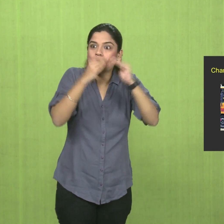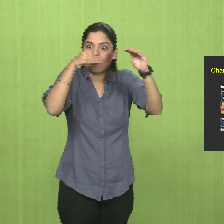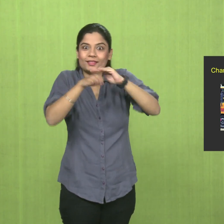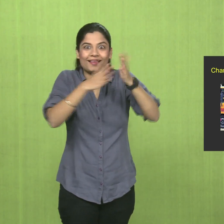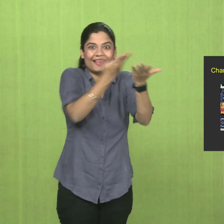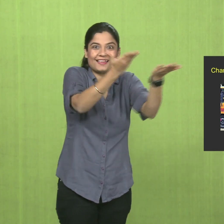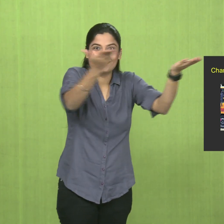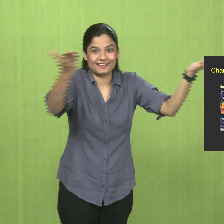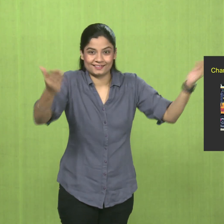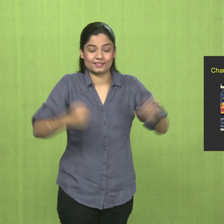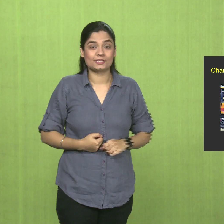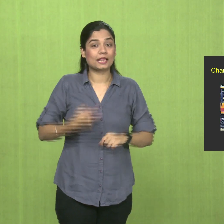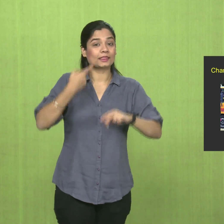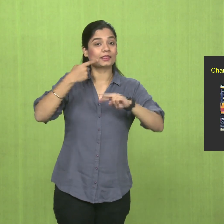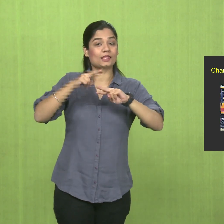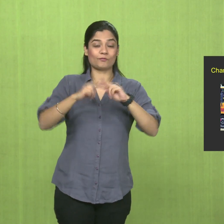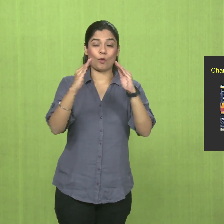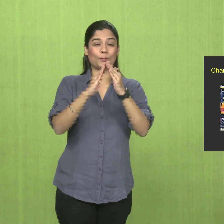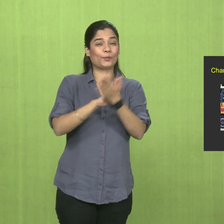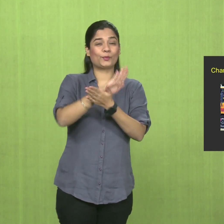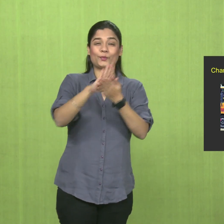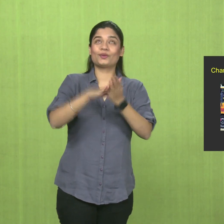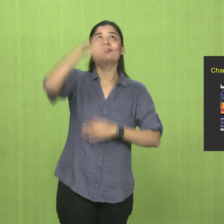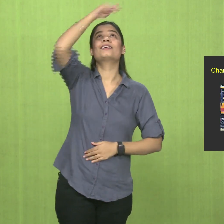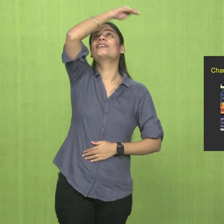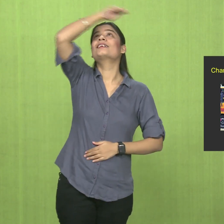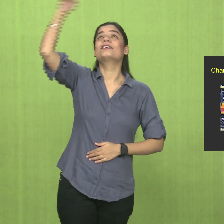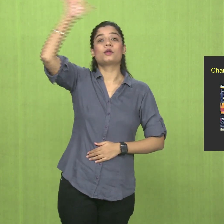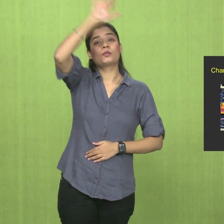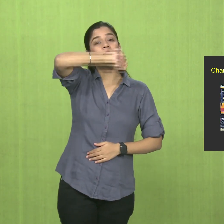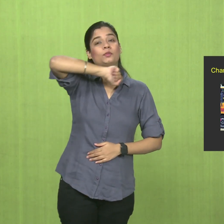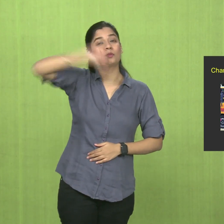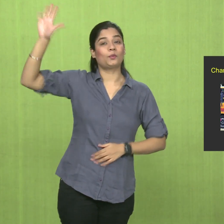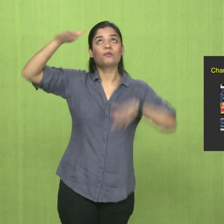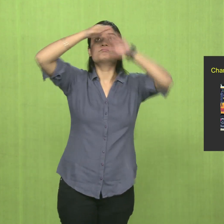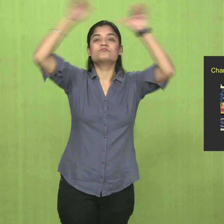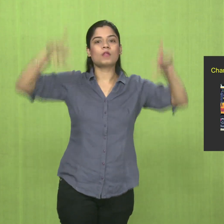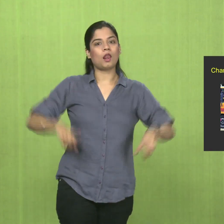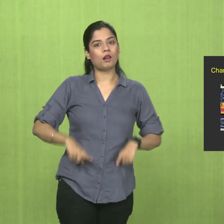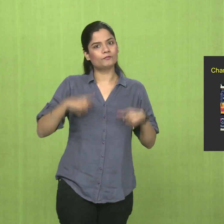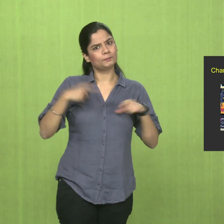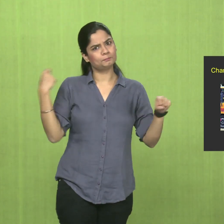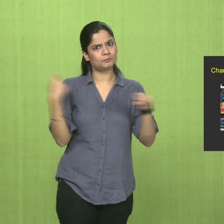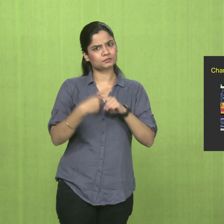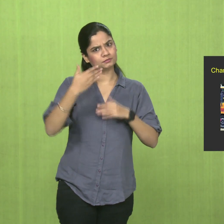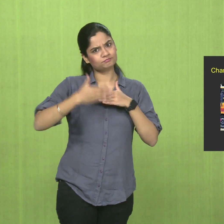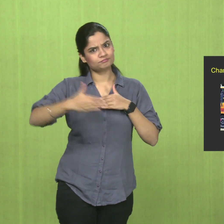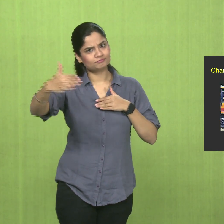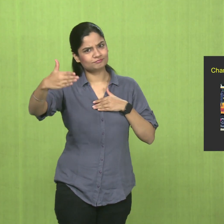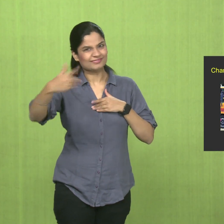A house is that which provides us shelter. Without a house, without a roof, can we survive? Can we